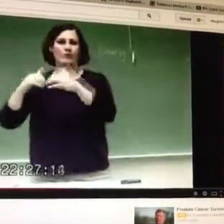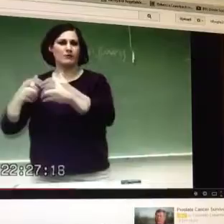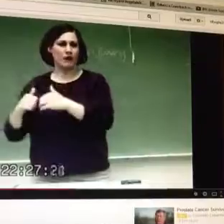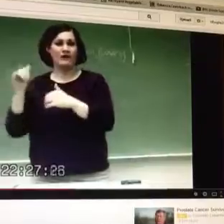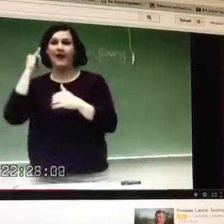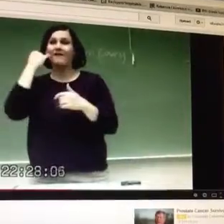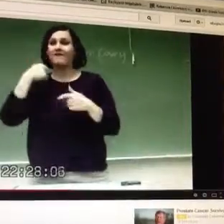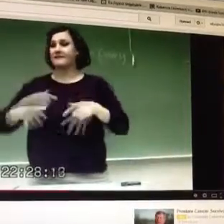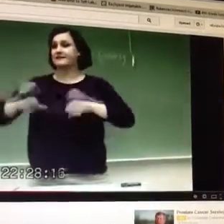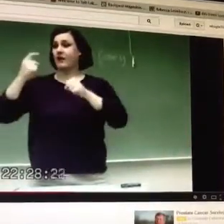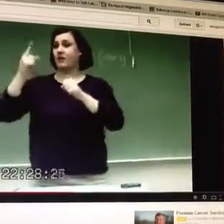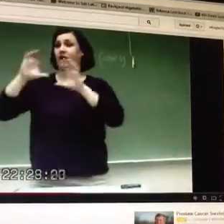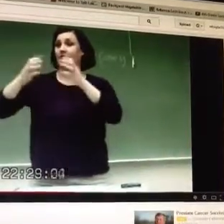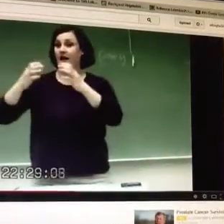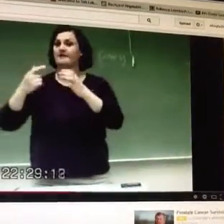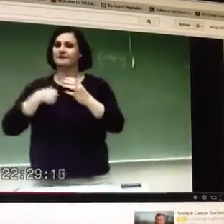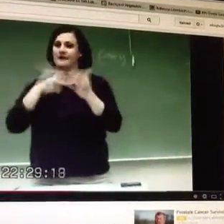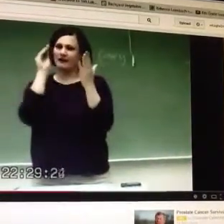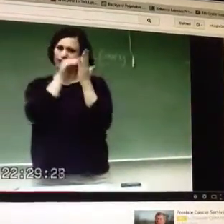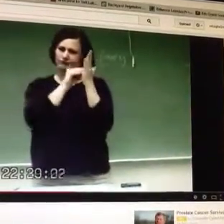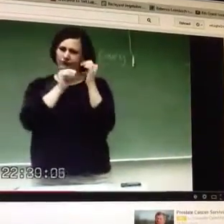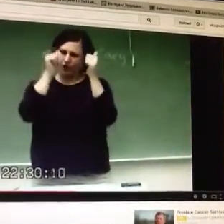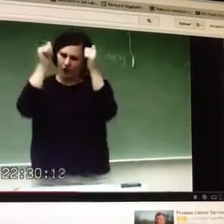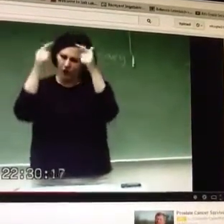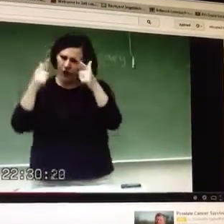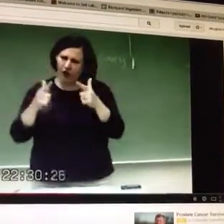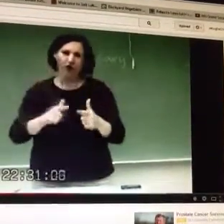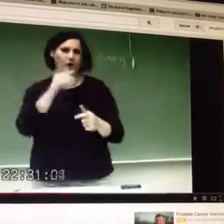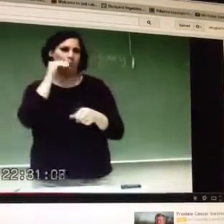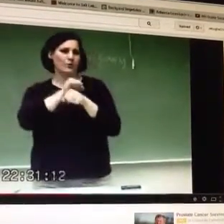take, etc. It breaks it down for you.